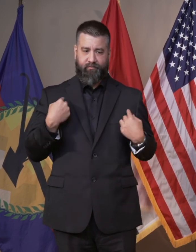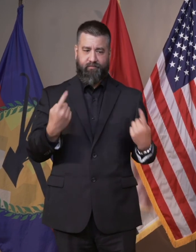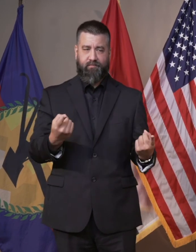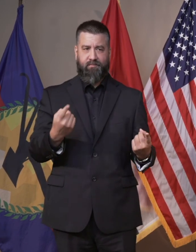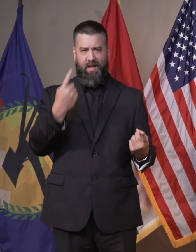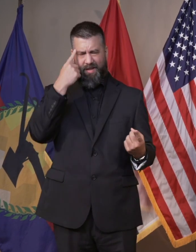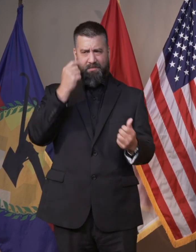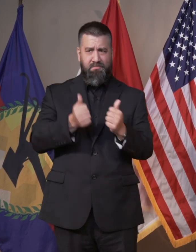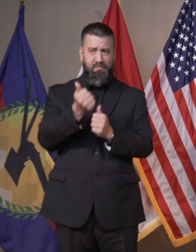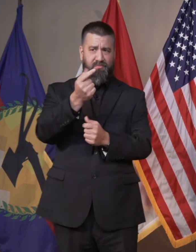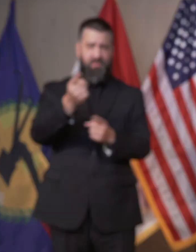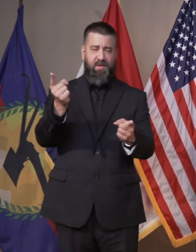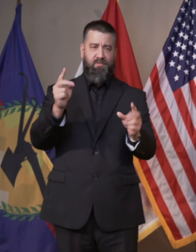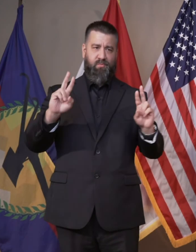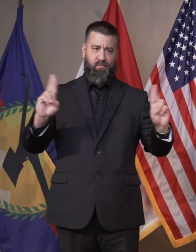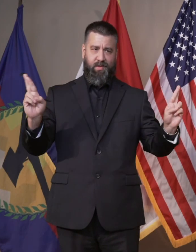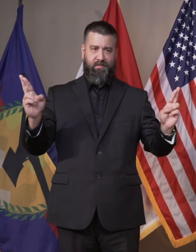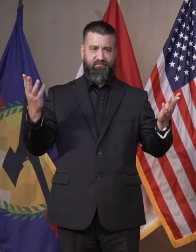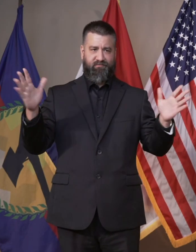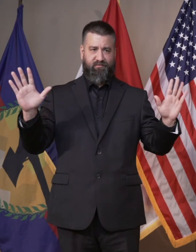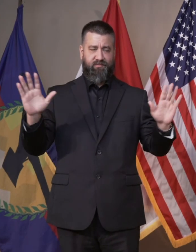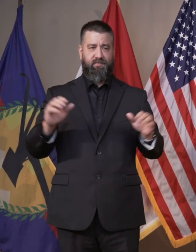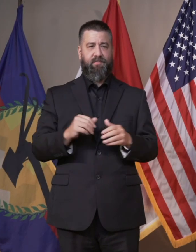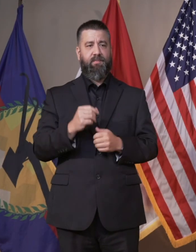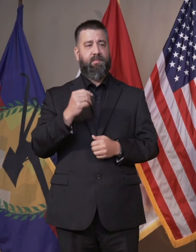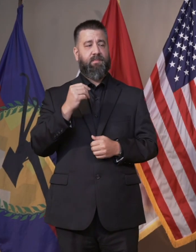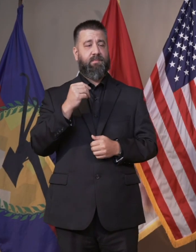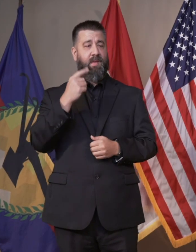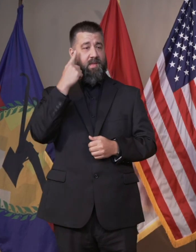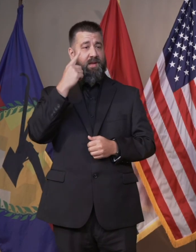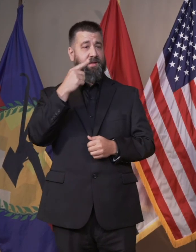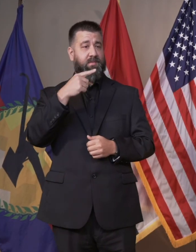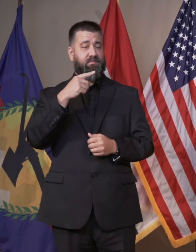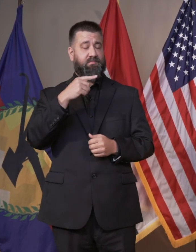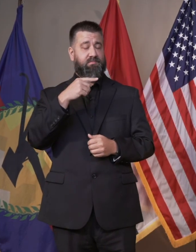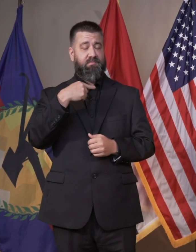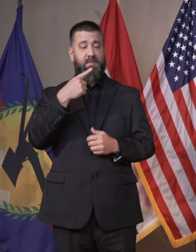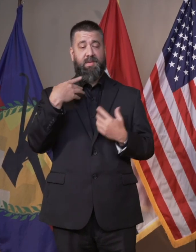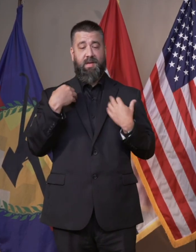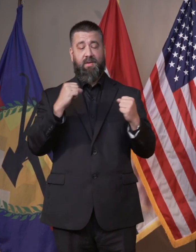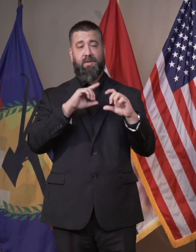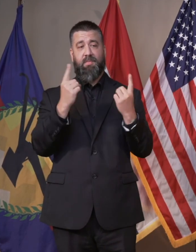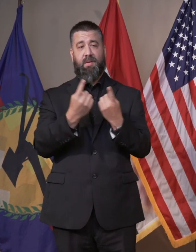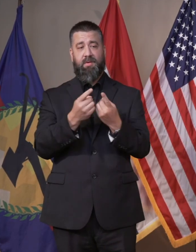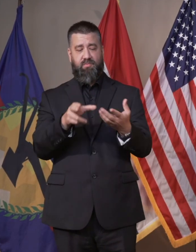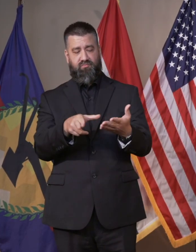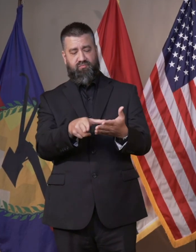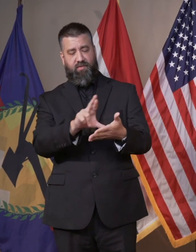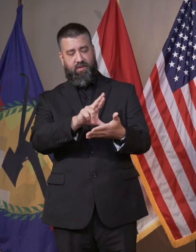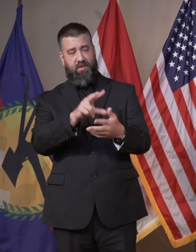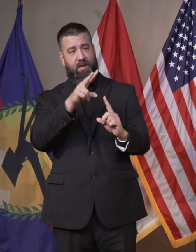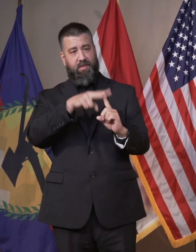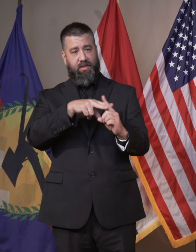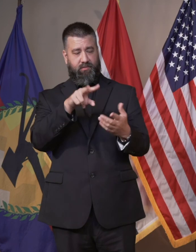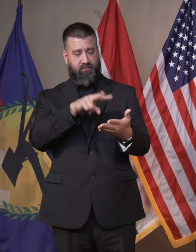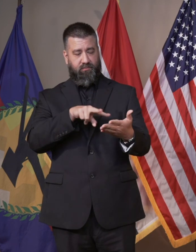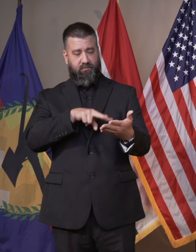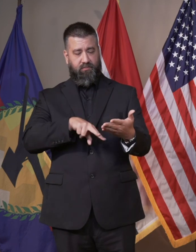go. And I know the Public Health Department spent a lot of time last week reviewing those. We want to make sure we keep everyone safe.